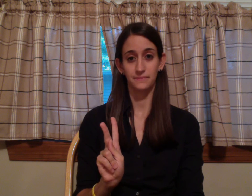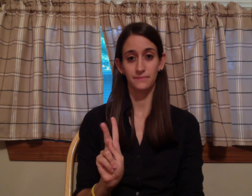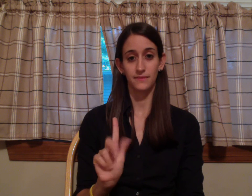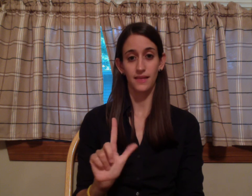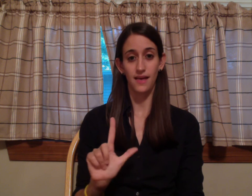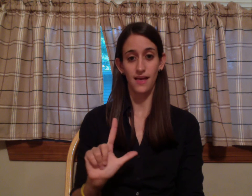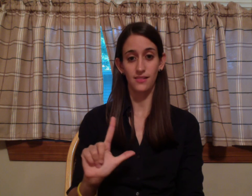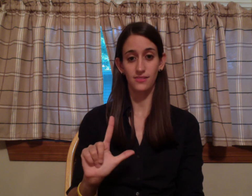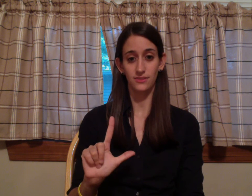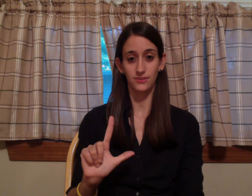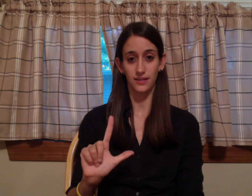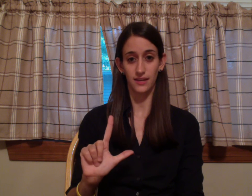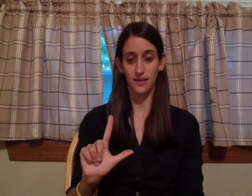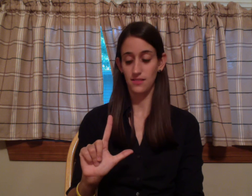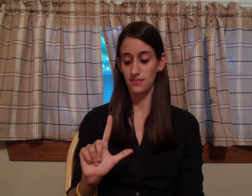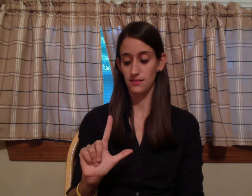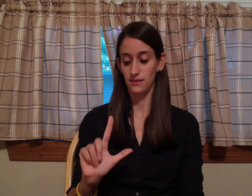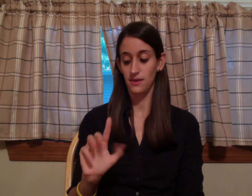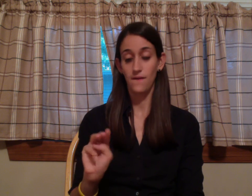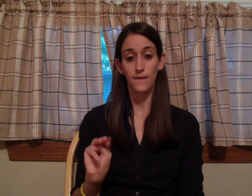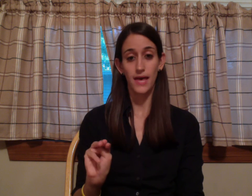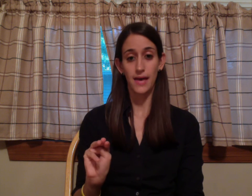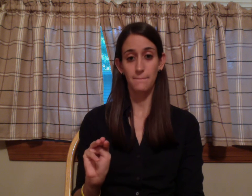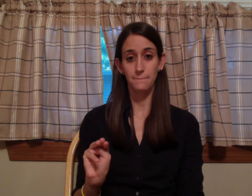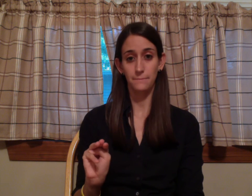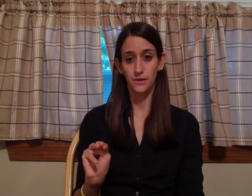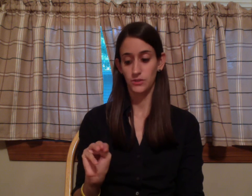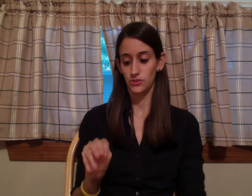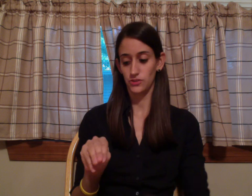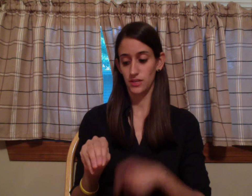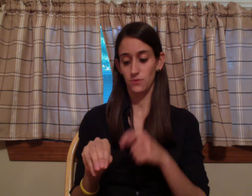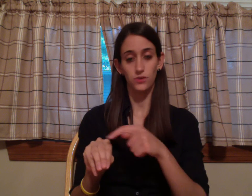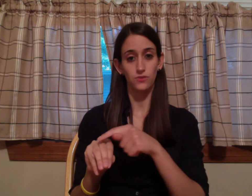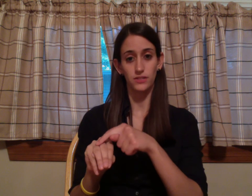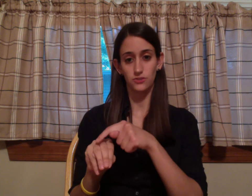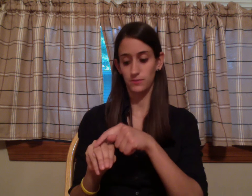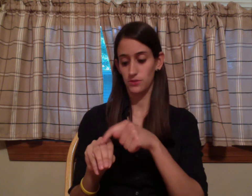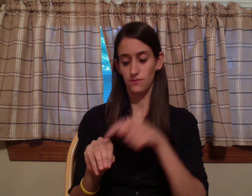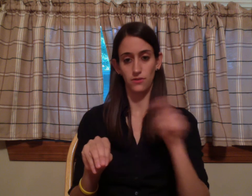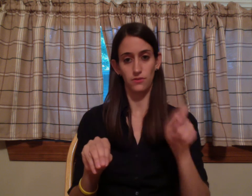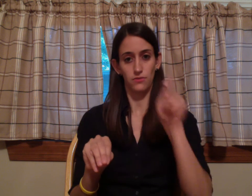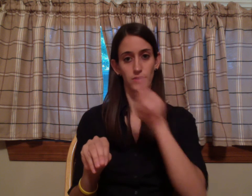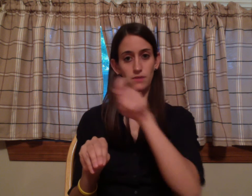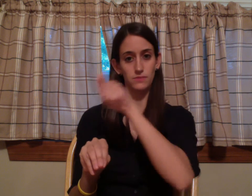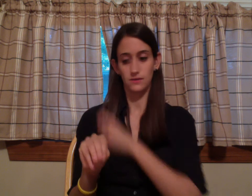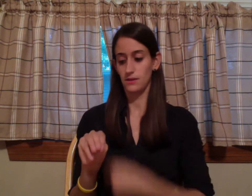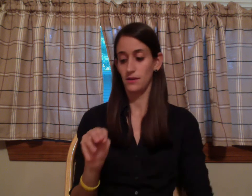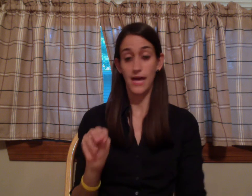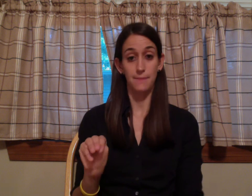L, looks like an L, M, just like when you write in script, you have the three humps, M,